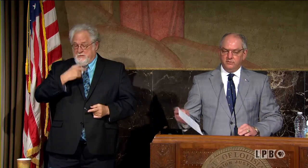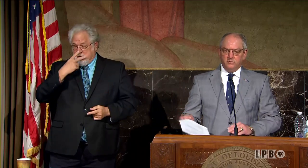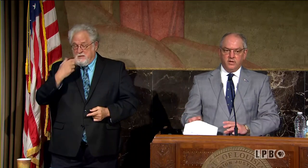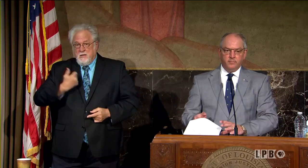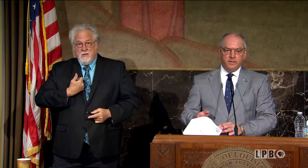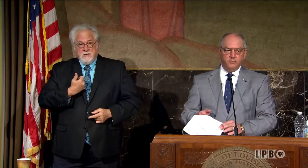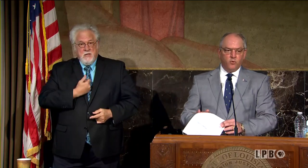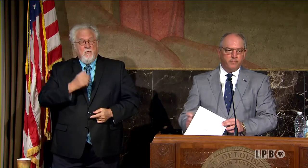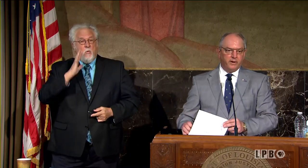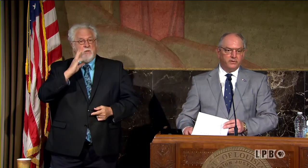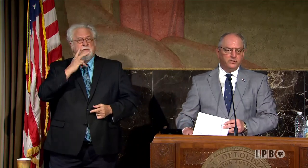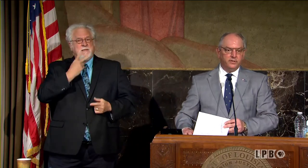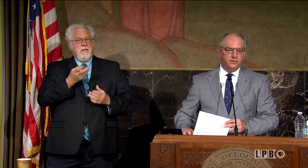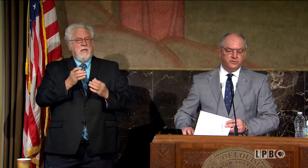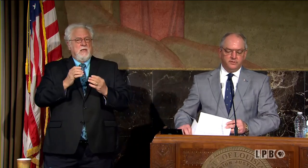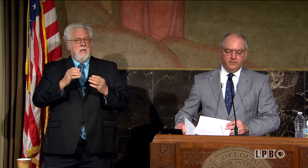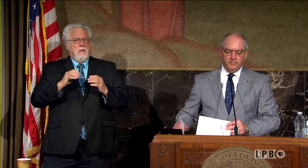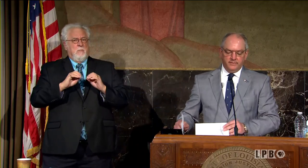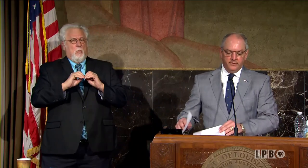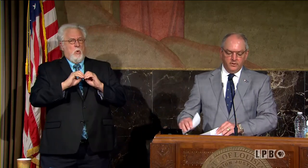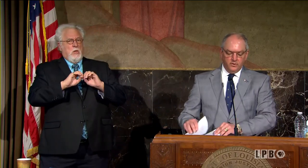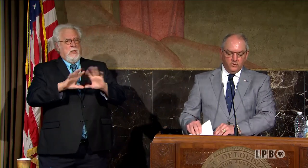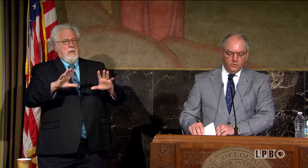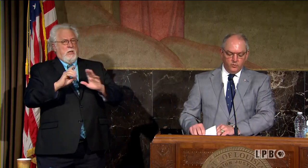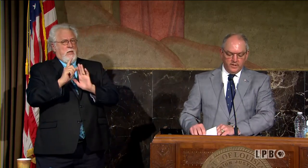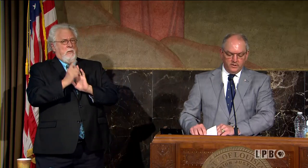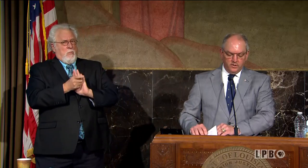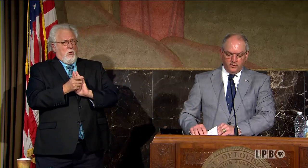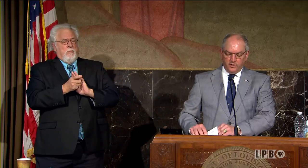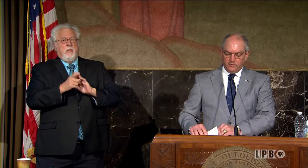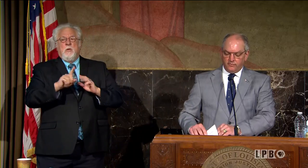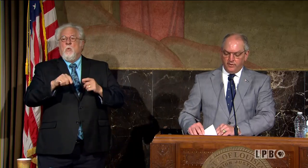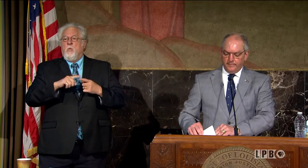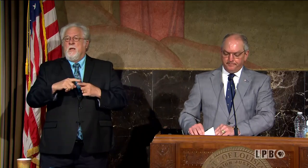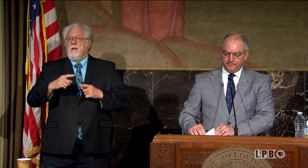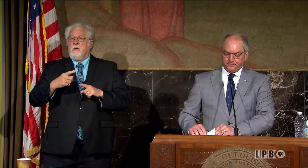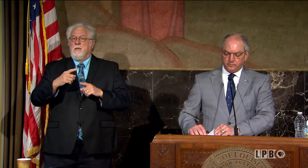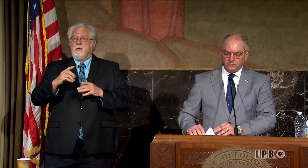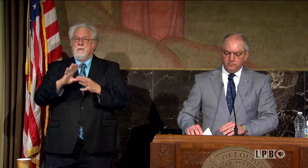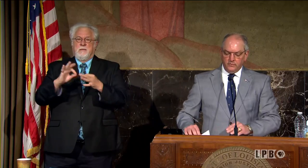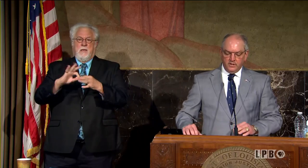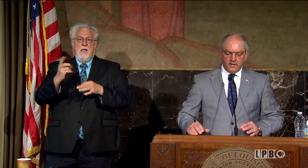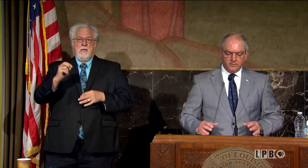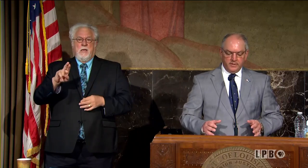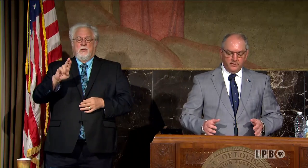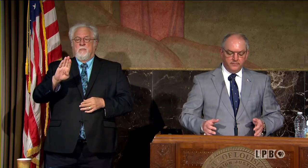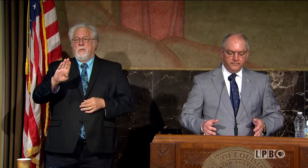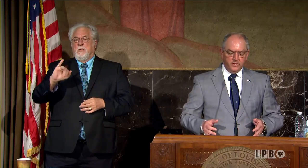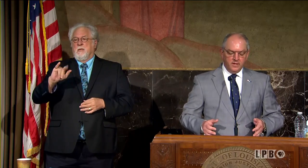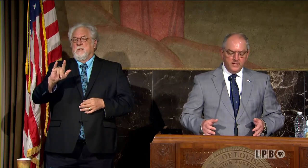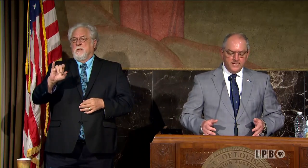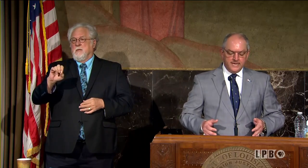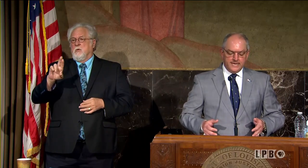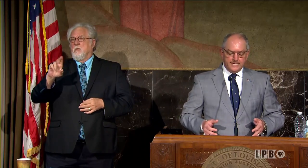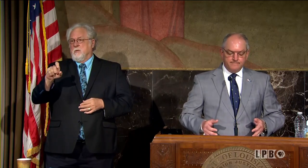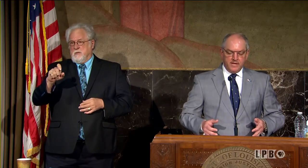and I think this is going to be more apparent to you in just a moment when you hear from Dr. Bu.